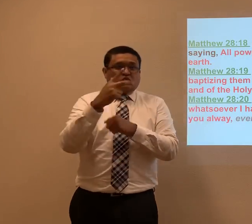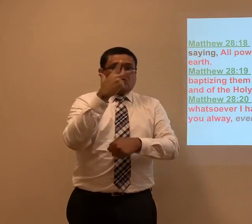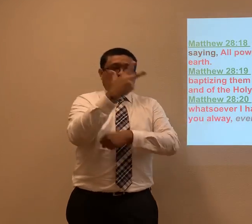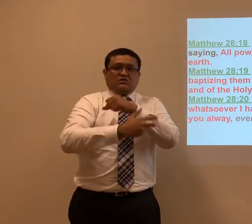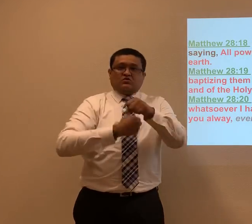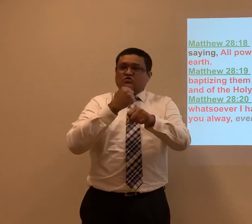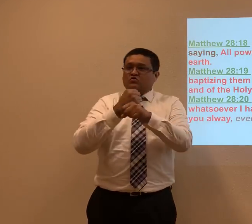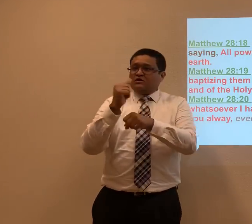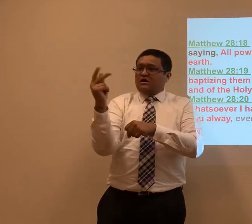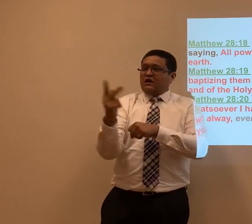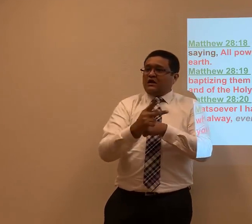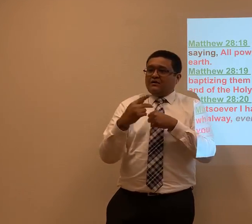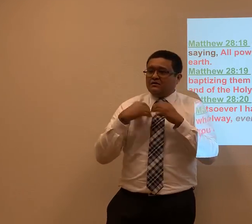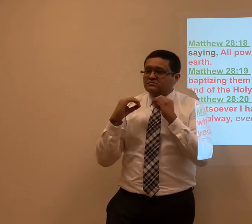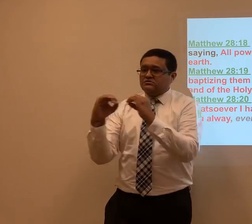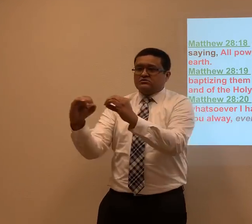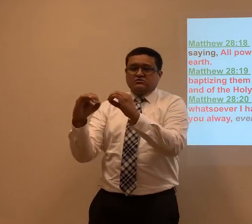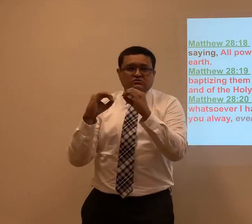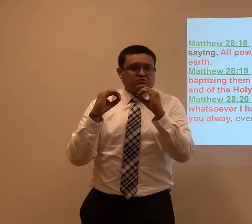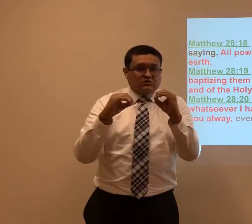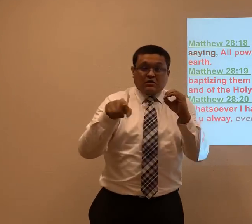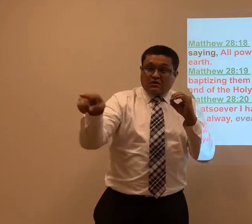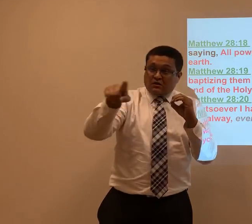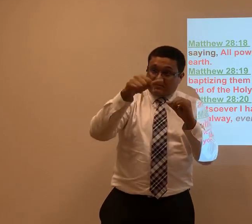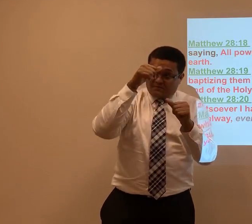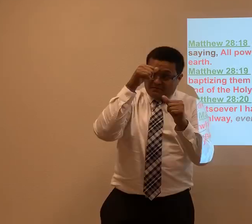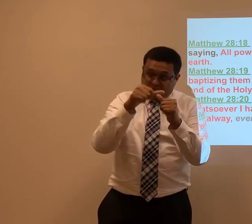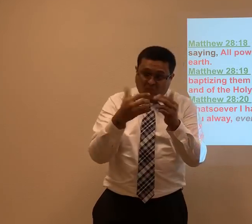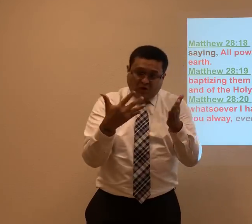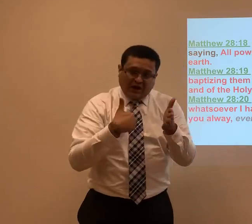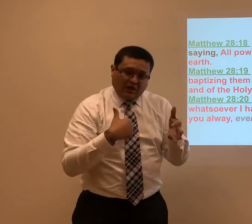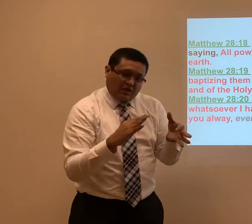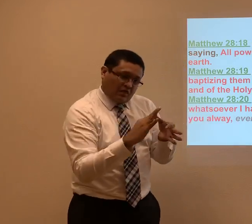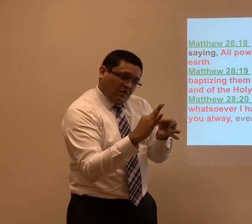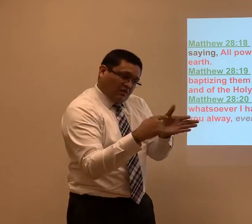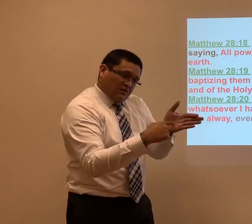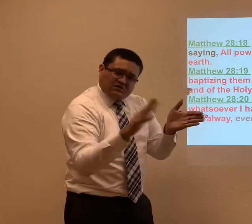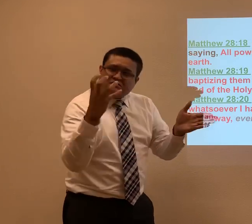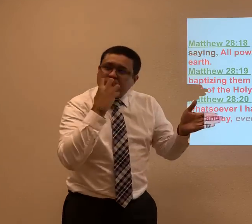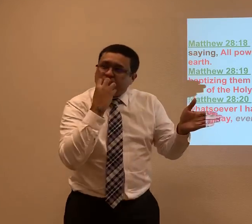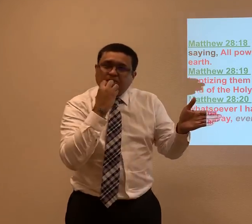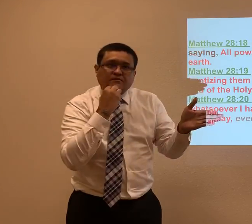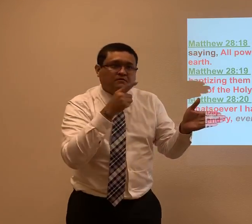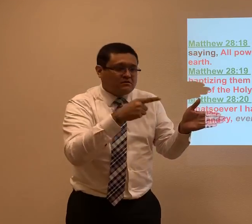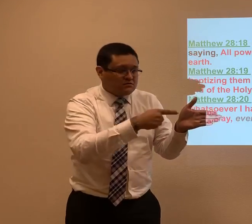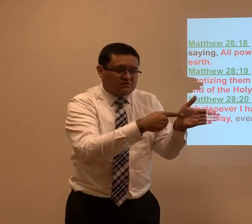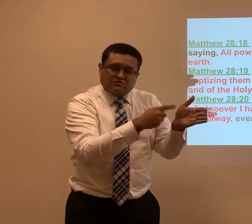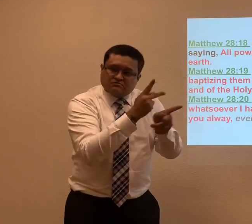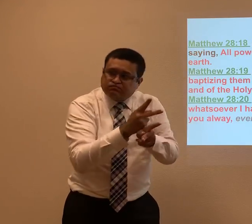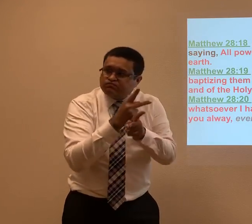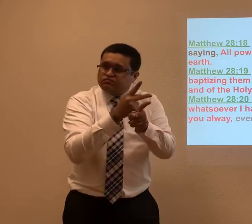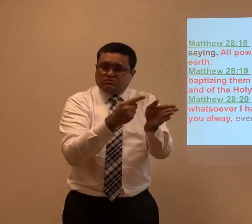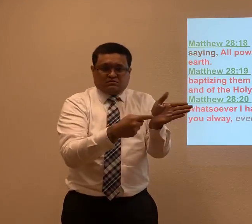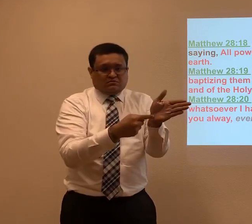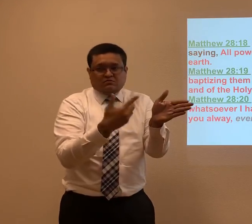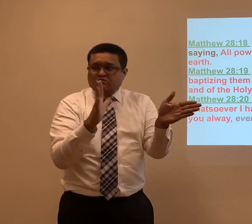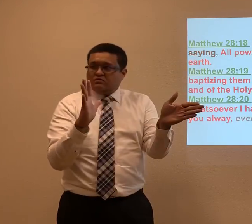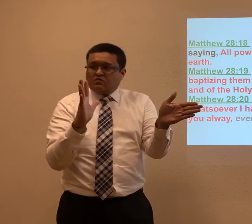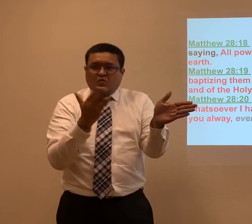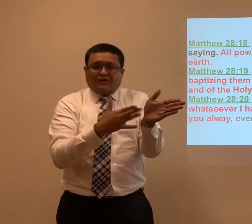So when he was telling them, he'd been with you for 3.5 years, and he was teaching them, remember, everything that I've told you, you need to cherish, and you need to value everything